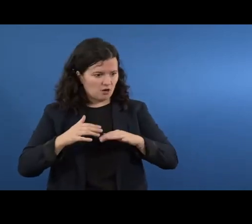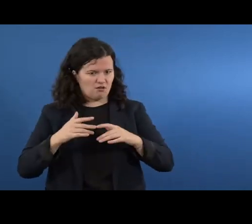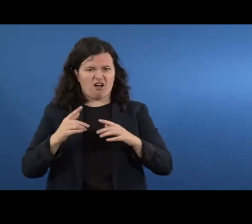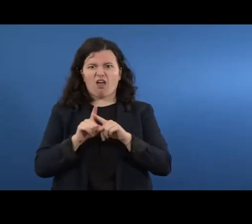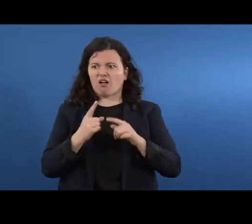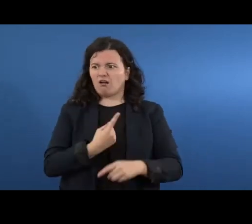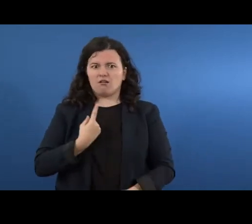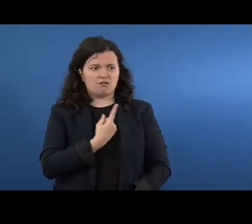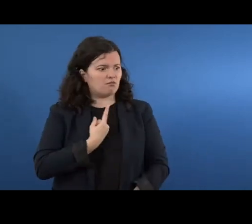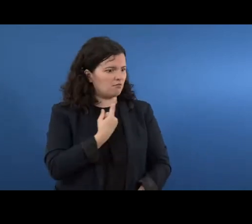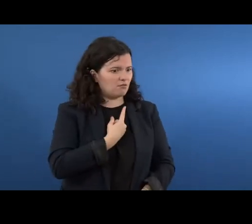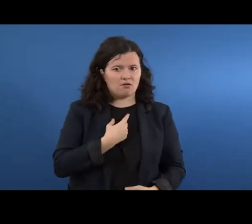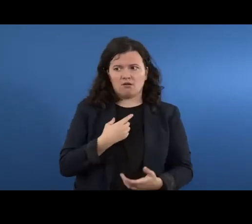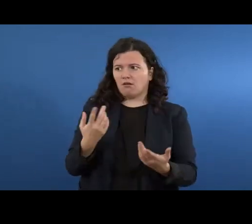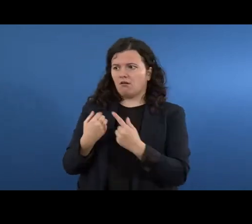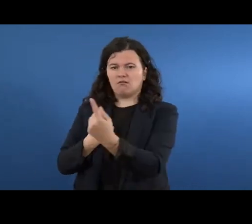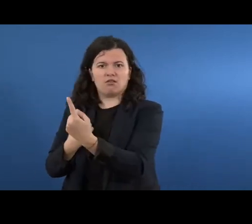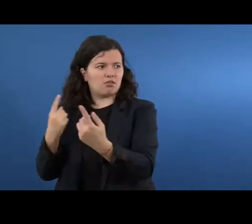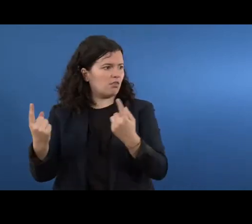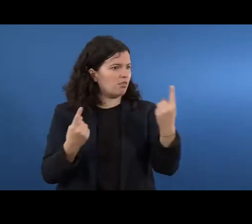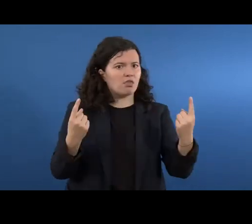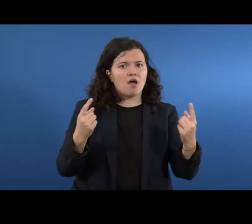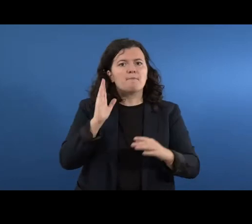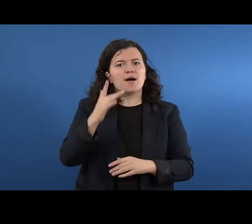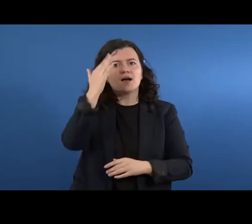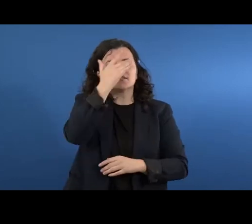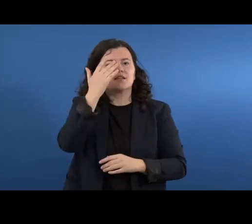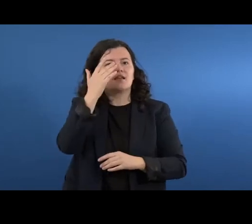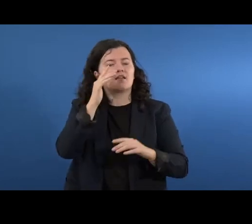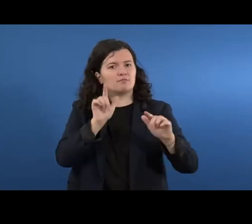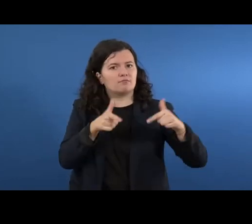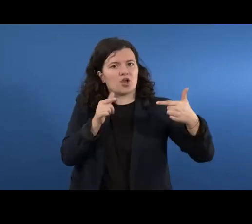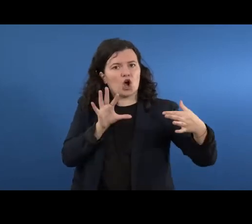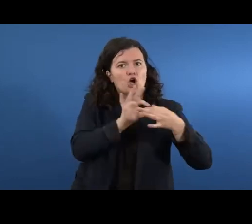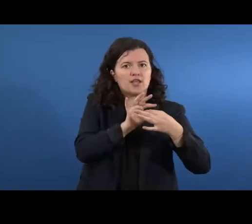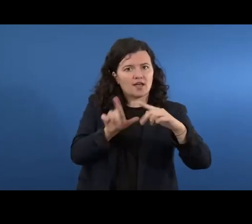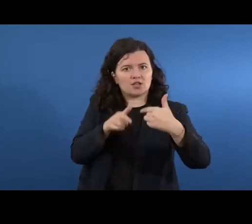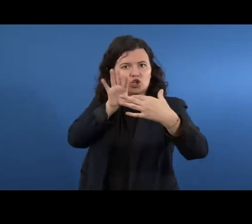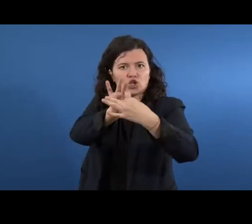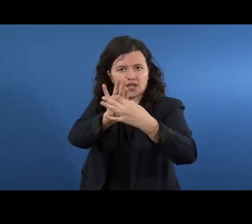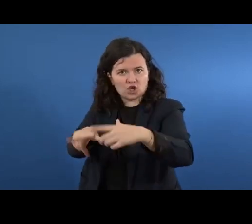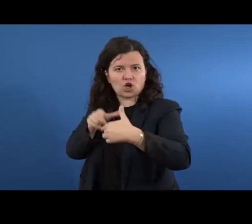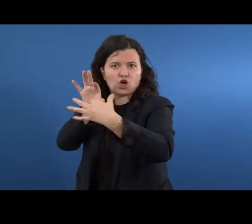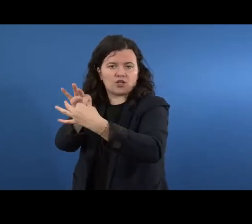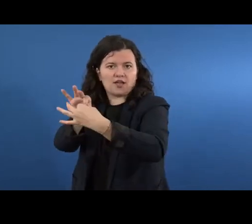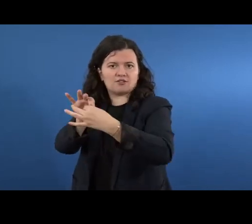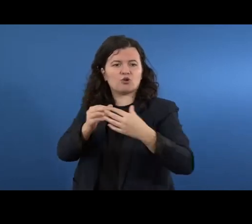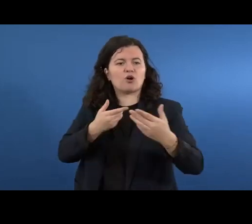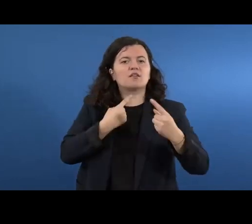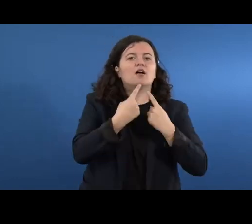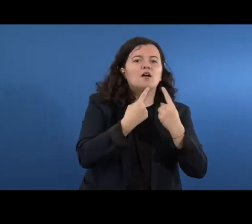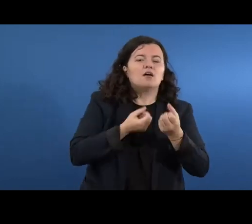isolating sometimes, and using new tools can sometimes be a bit tricky for some employees. And so